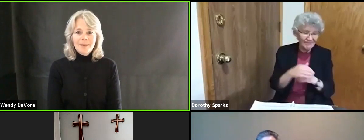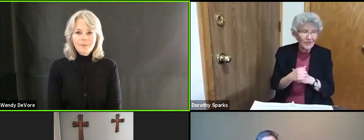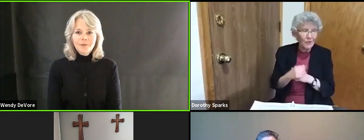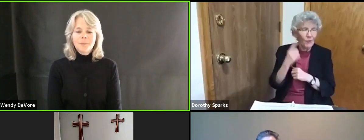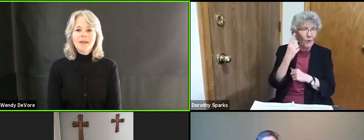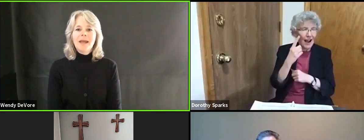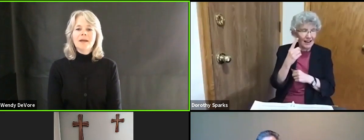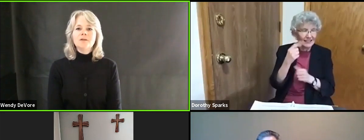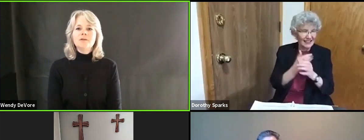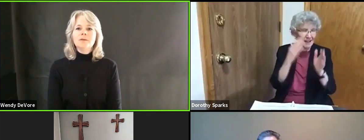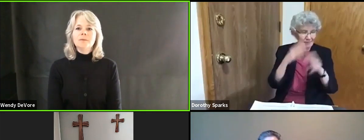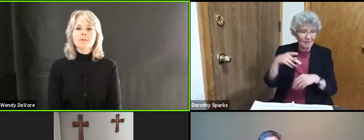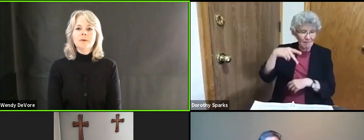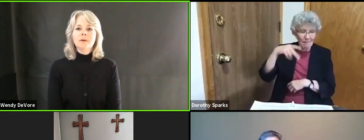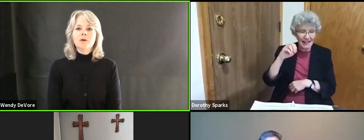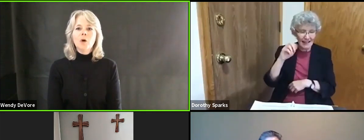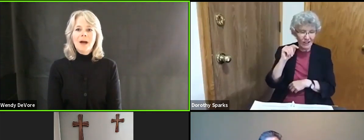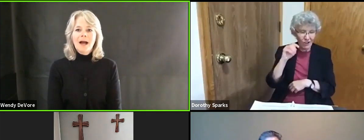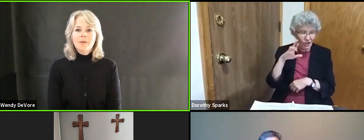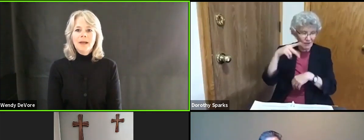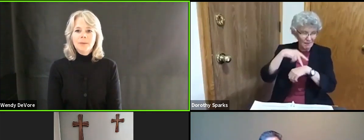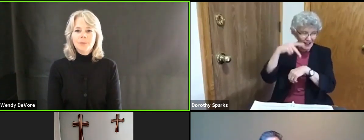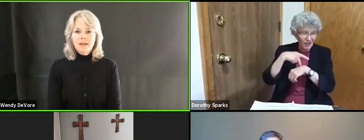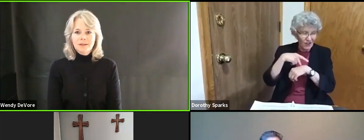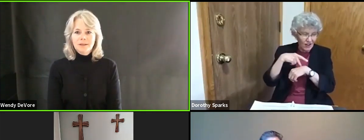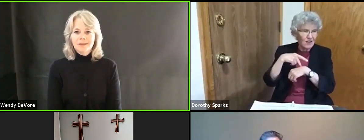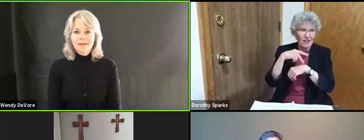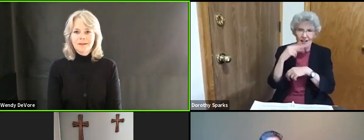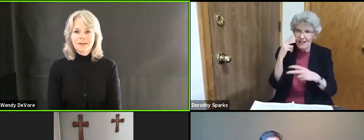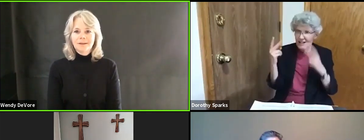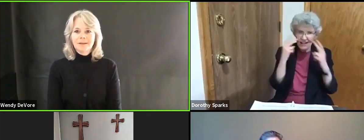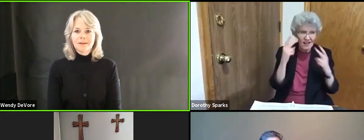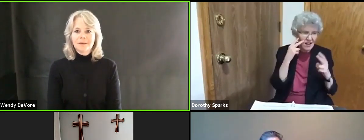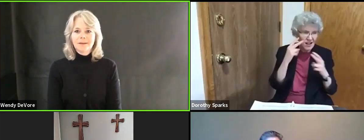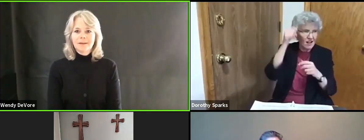the disciples began to go out and preach.